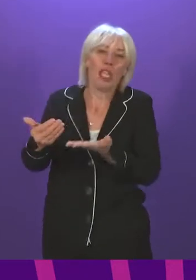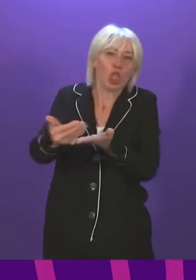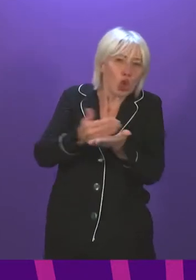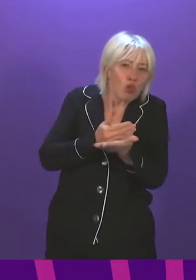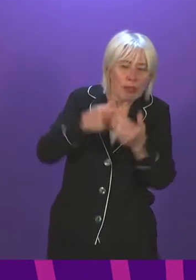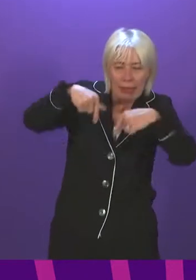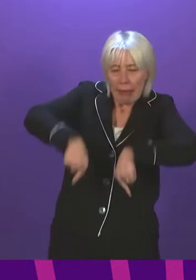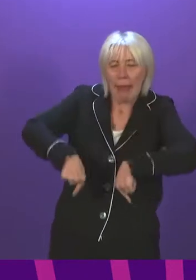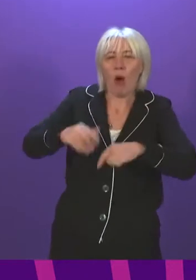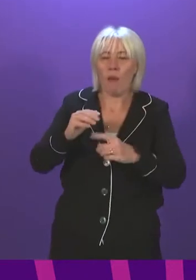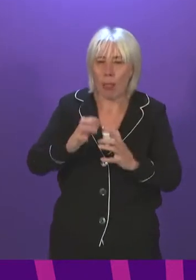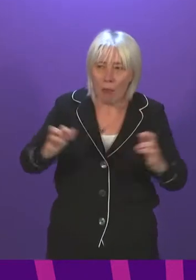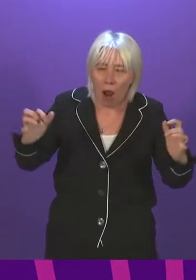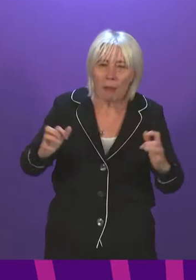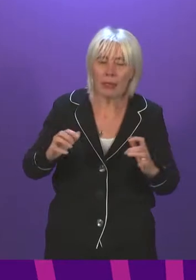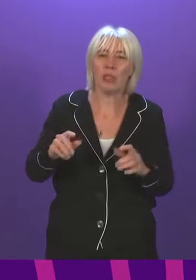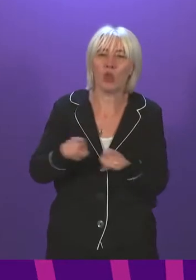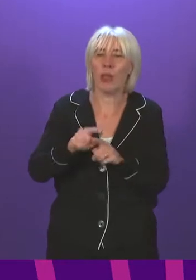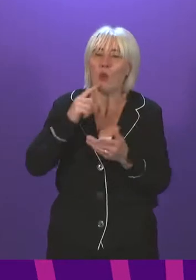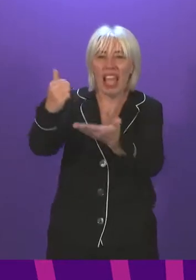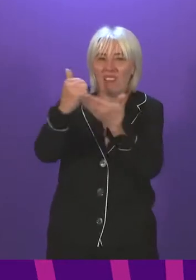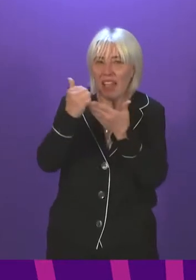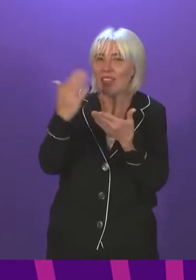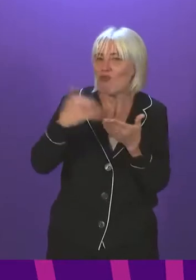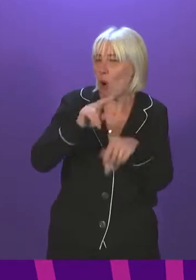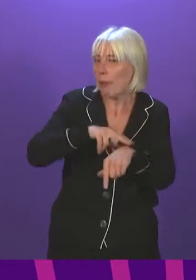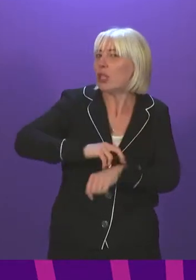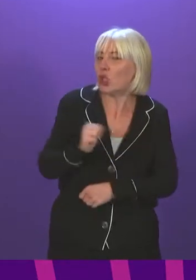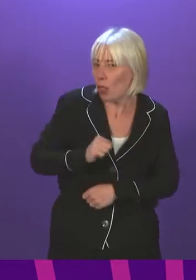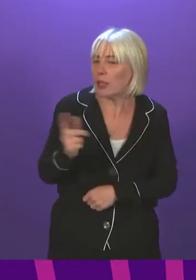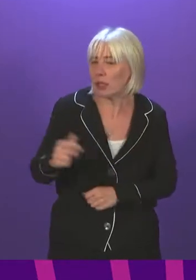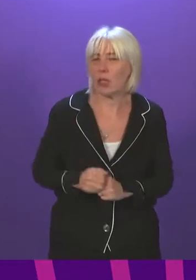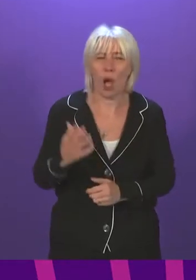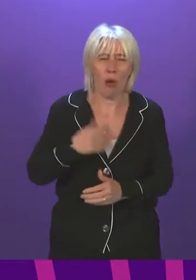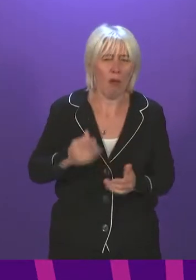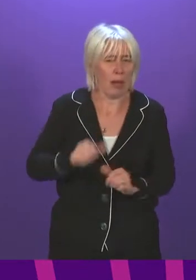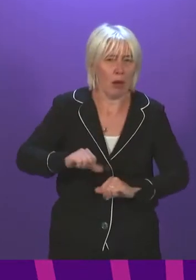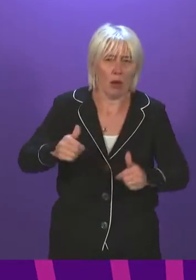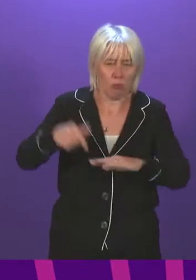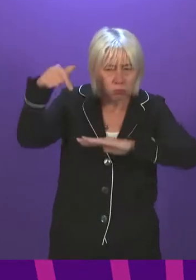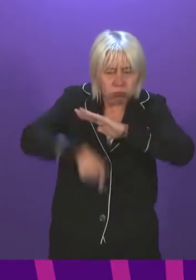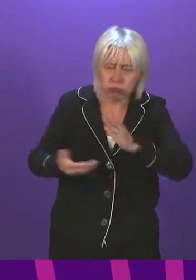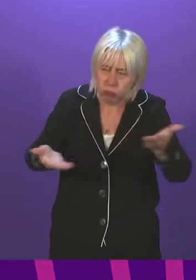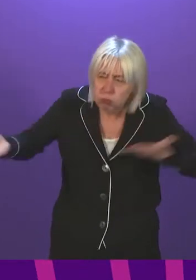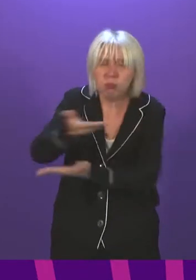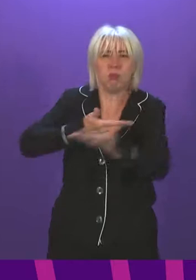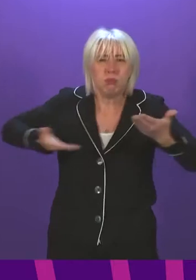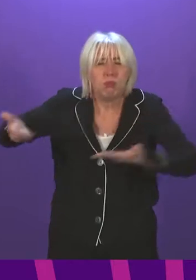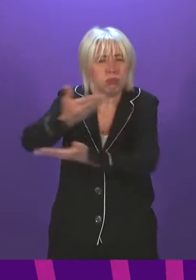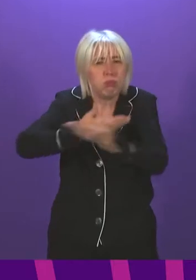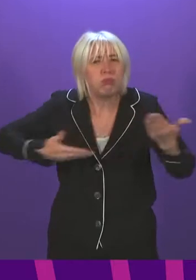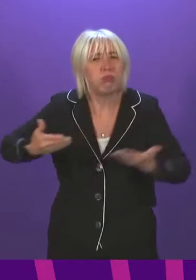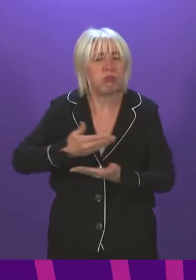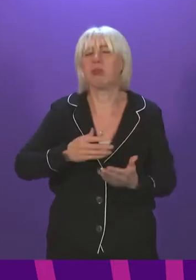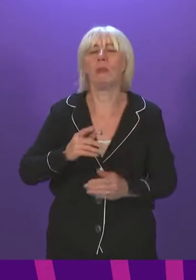of the Parliament and the secure advice that we receive from Police Scotland. We had a very thorough debate at the corporate body. There